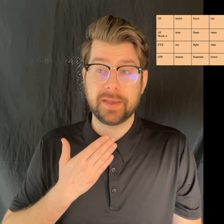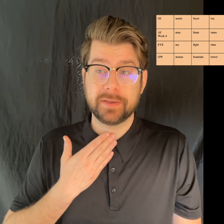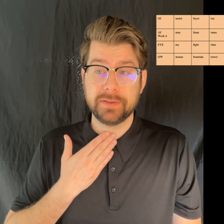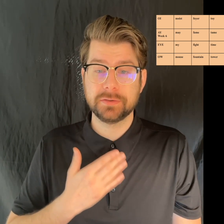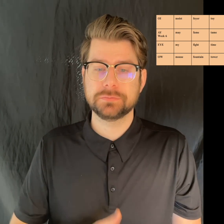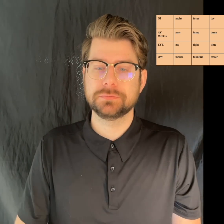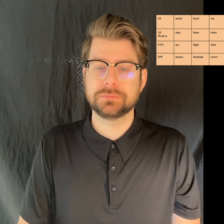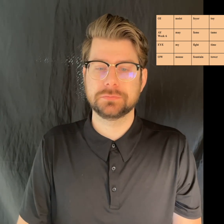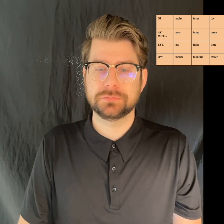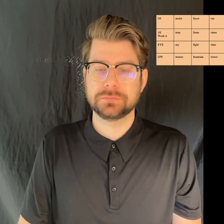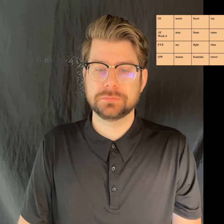K,